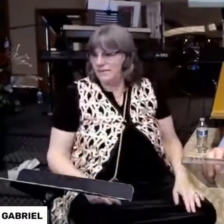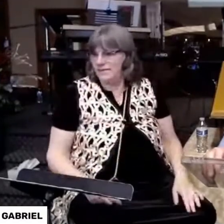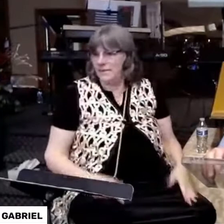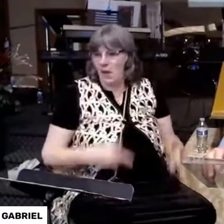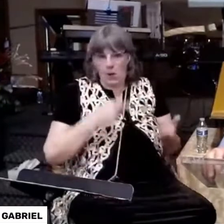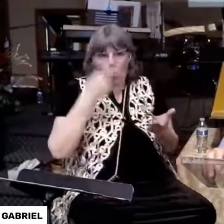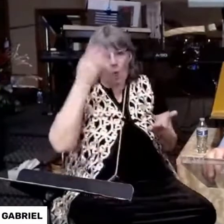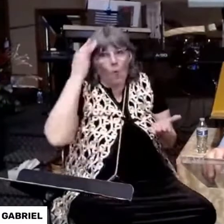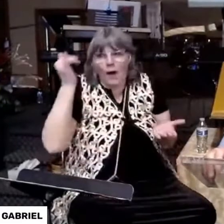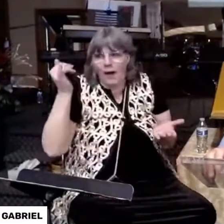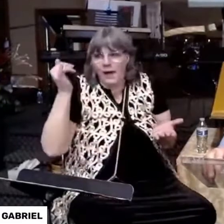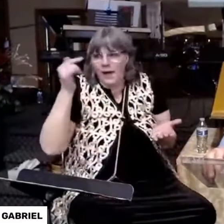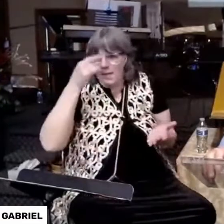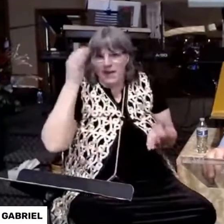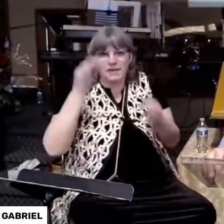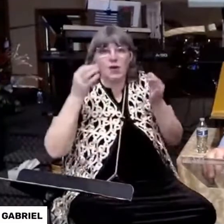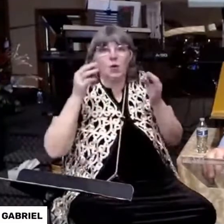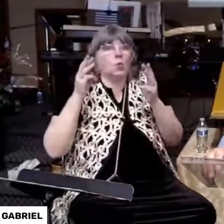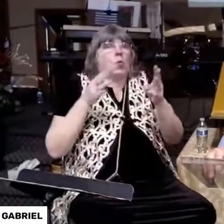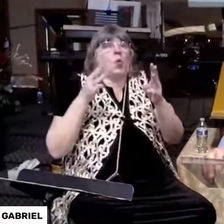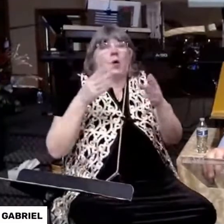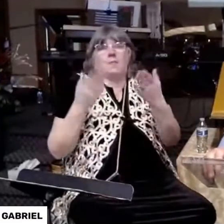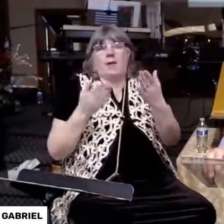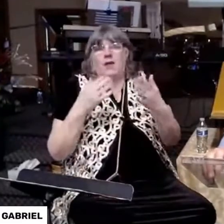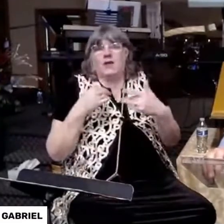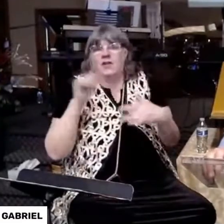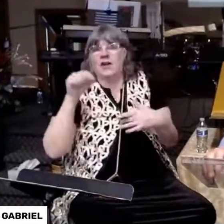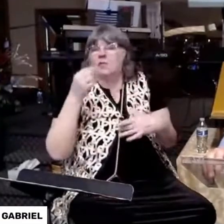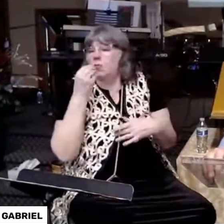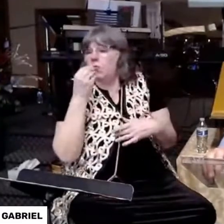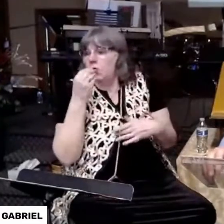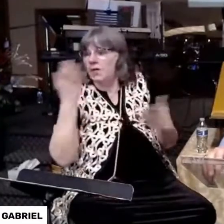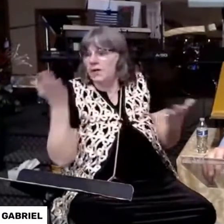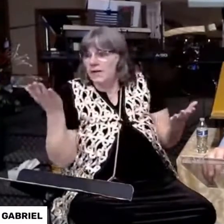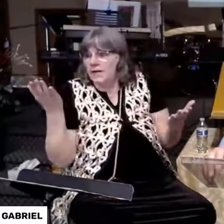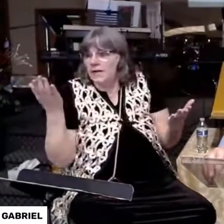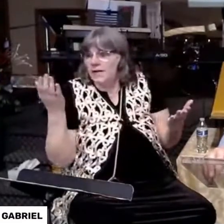take her eggs while she is present in the nest.